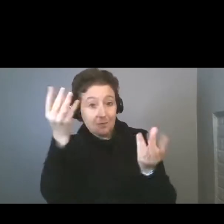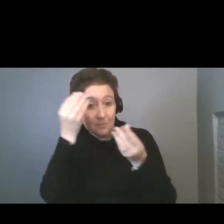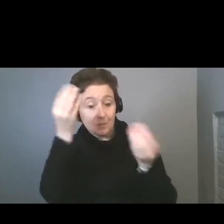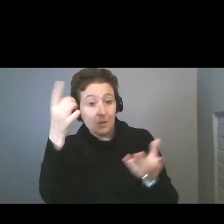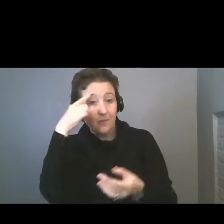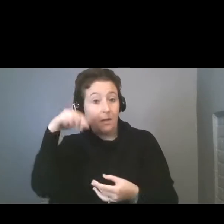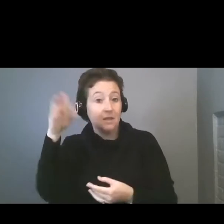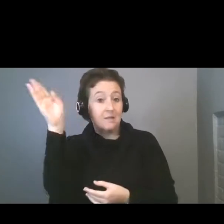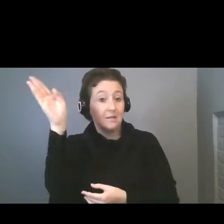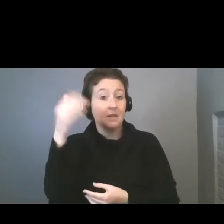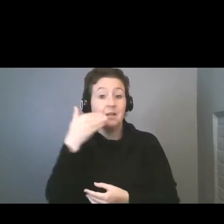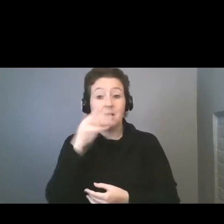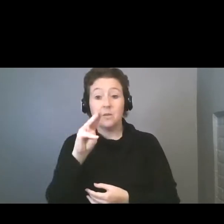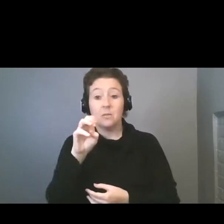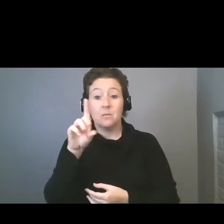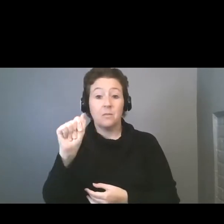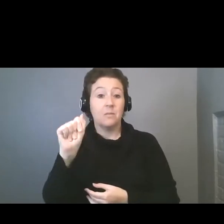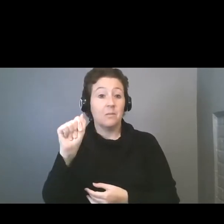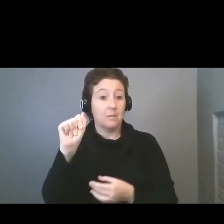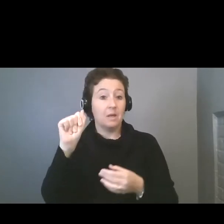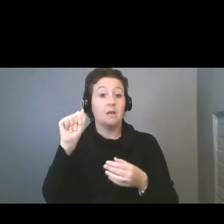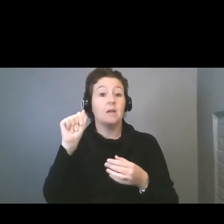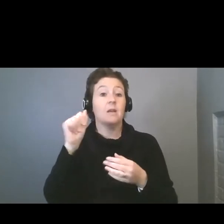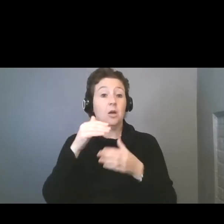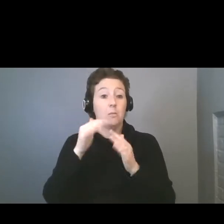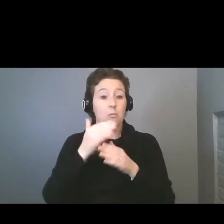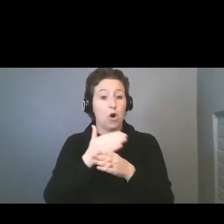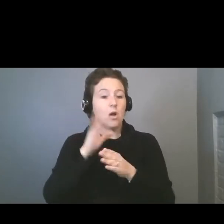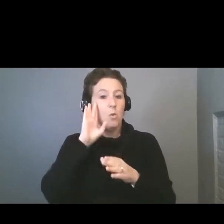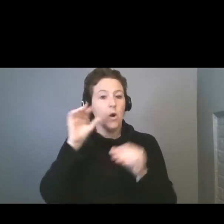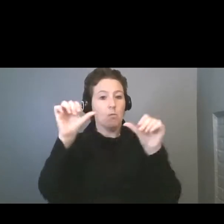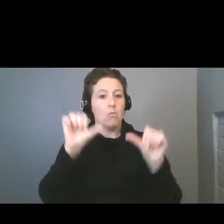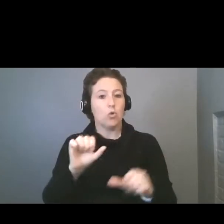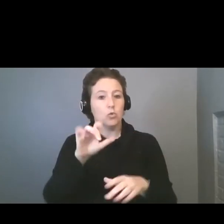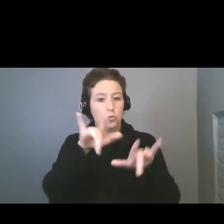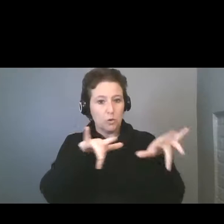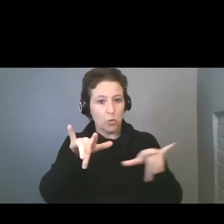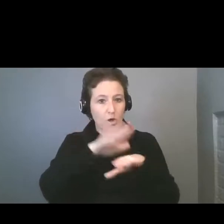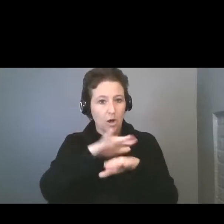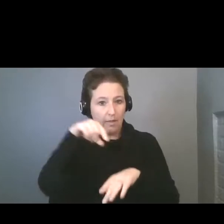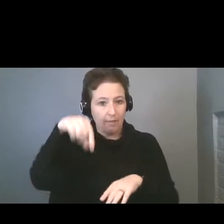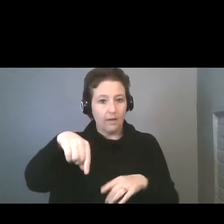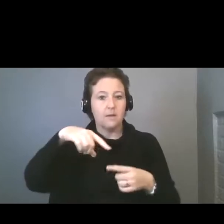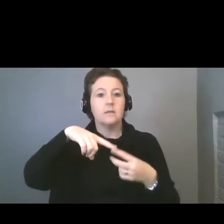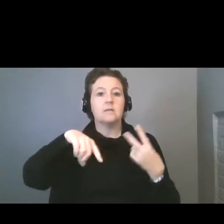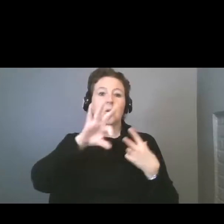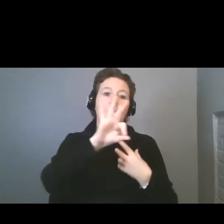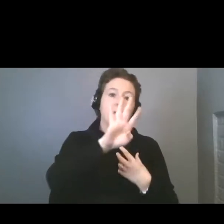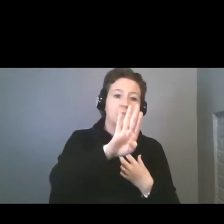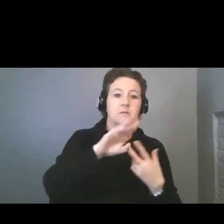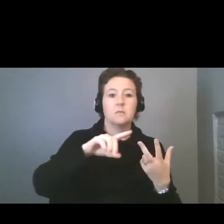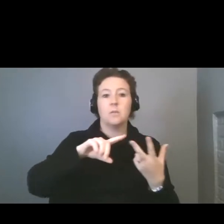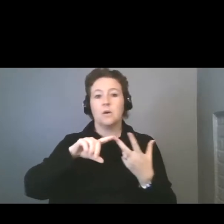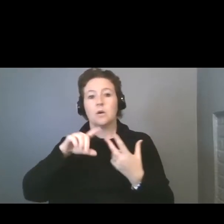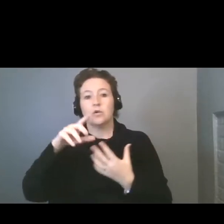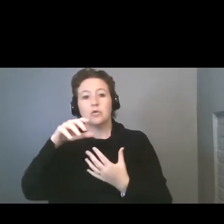briefings. Thank you to our media partners. We will be posting a recording of this onto our website as well as our social media pages. So if you've missed any